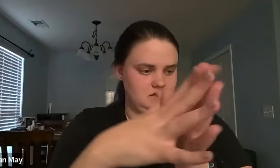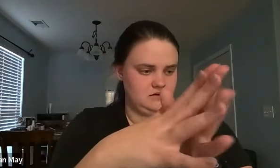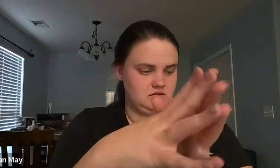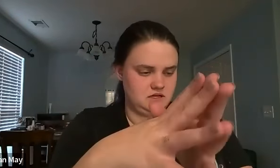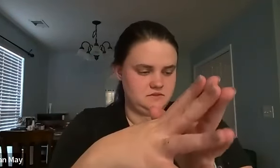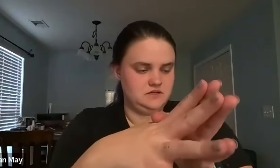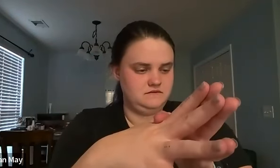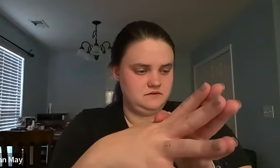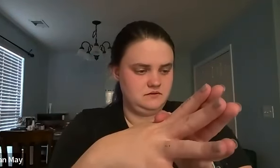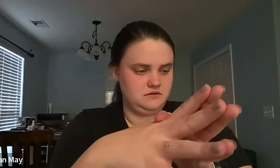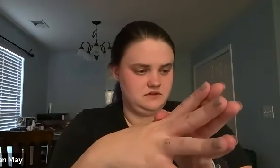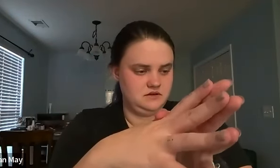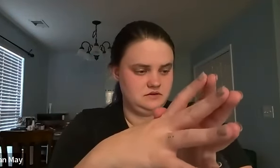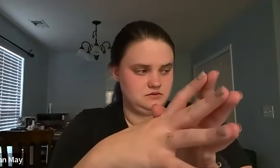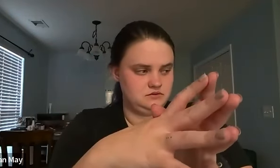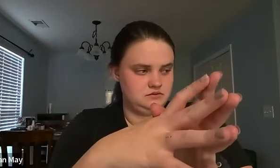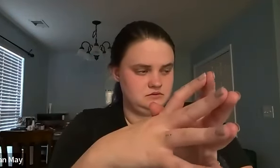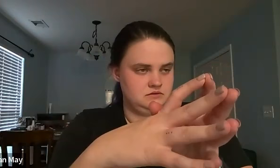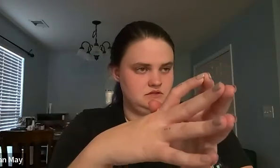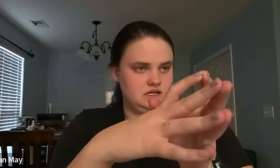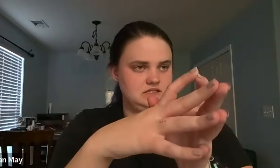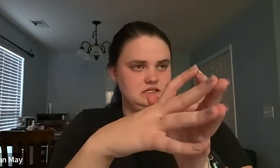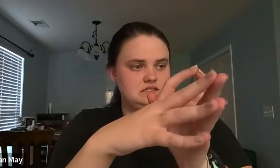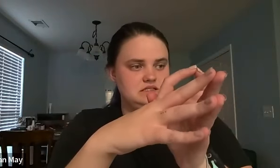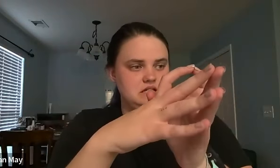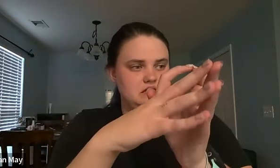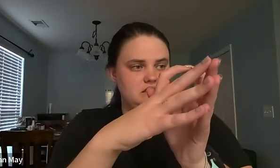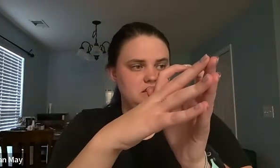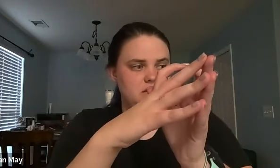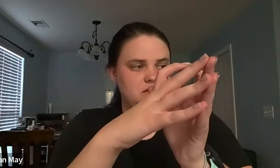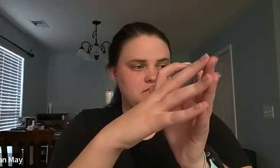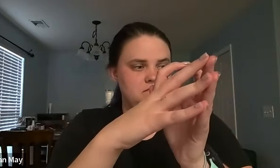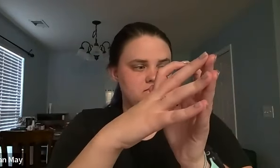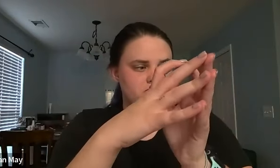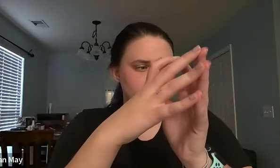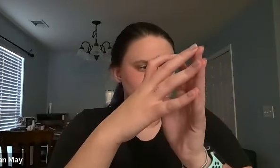other types of food are there that I didn't say?